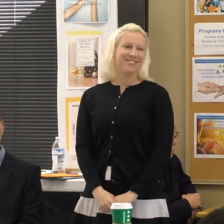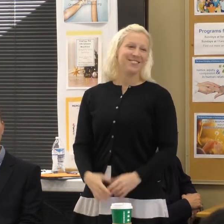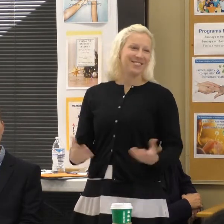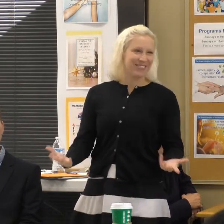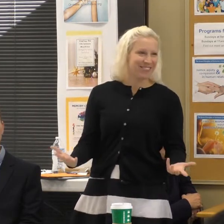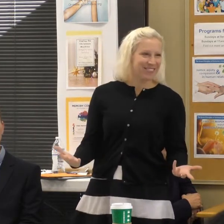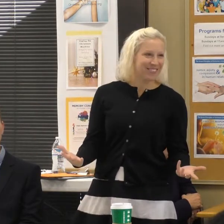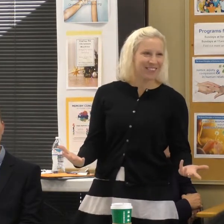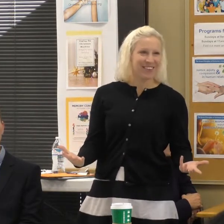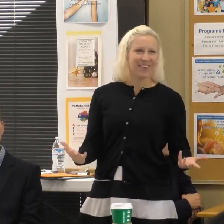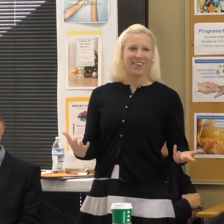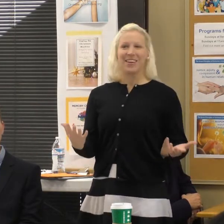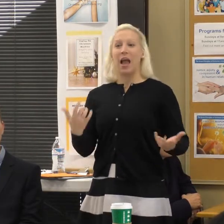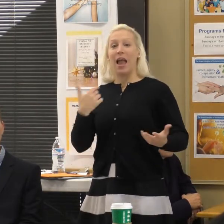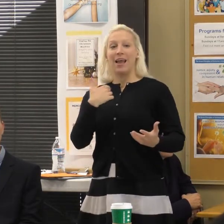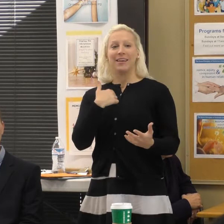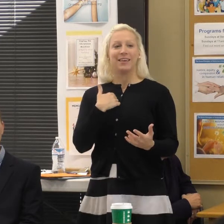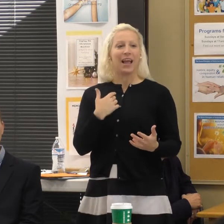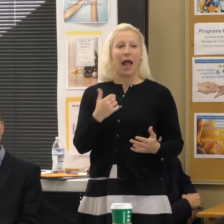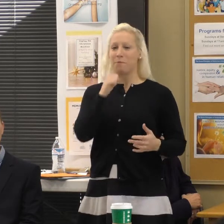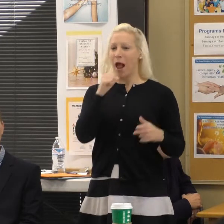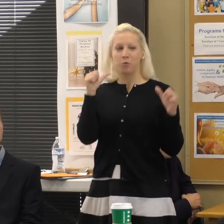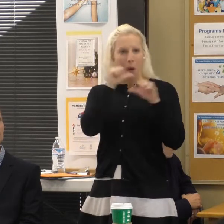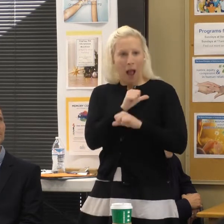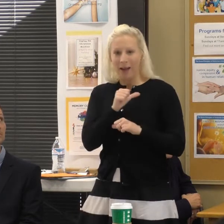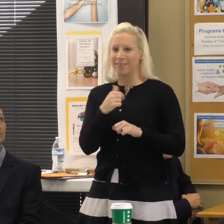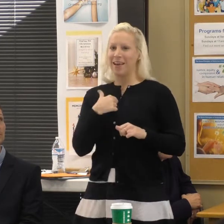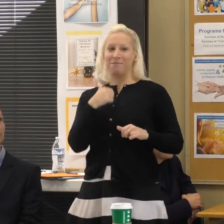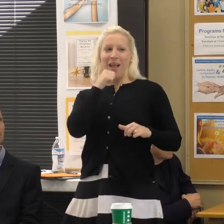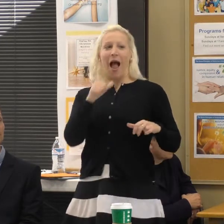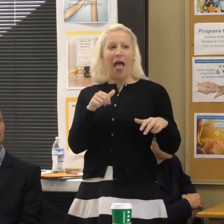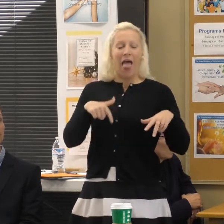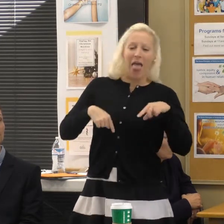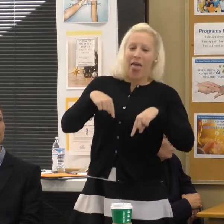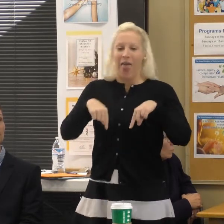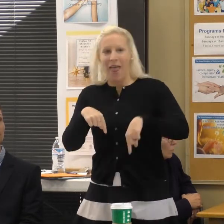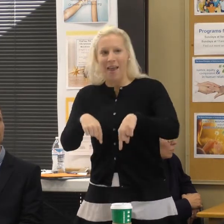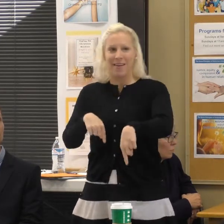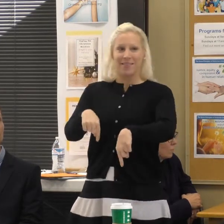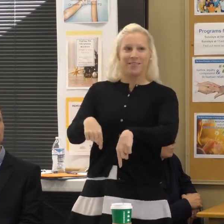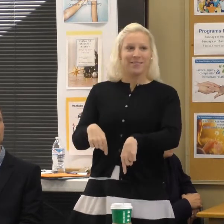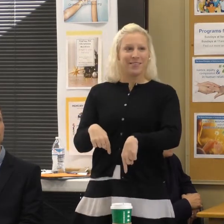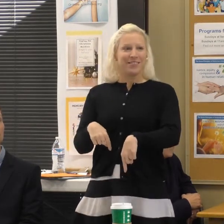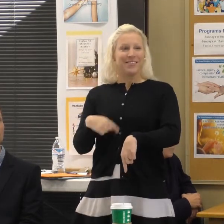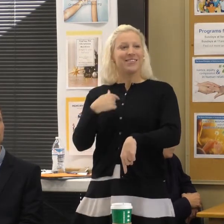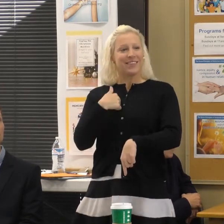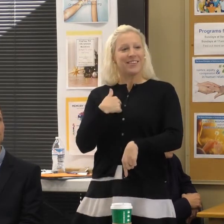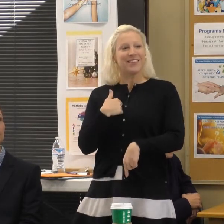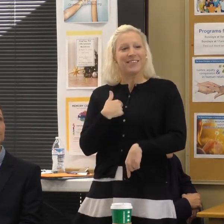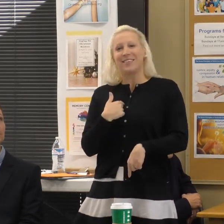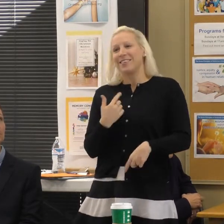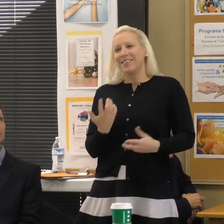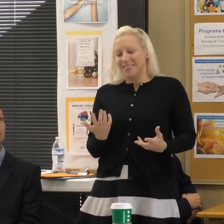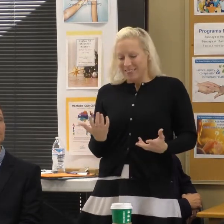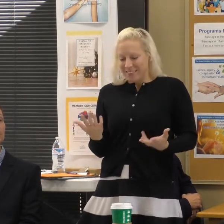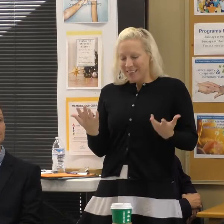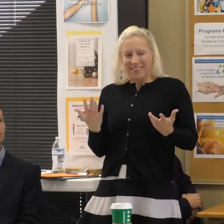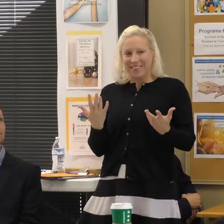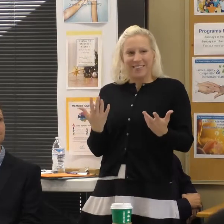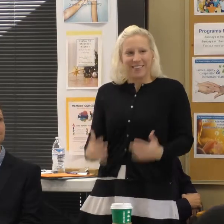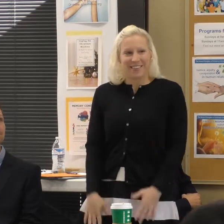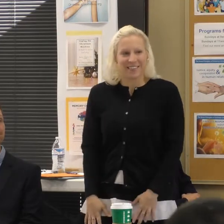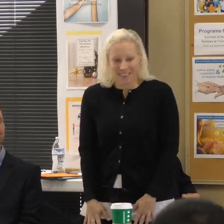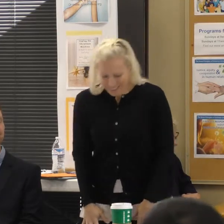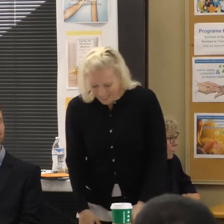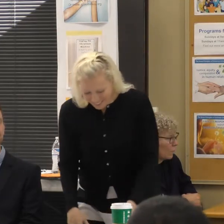never call myself hearing impaired, ever, in a million years. So, you know, even a drunk person is impaired. I'm